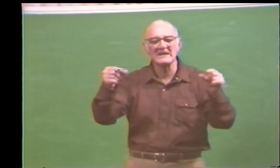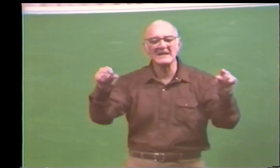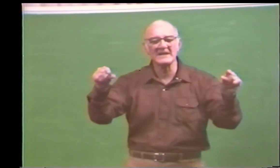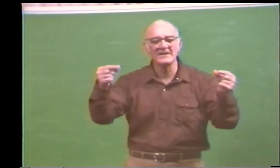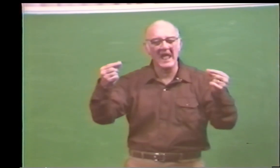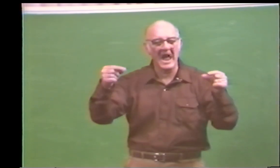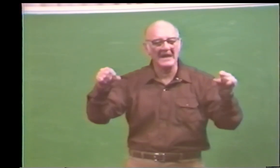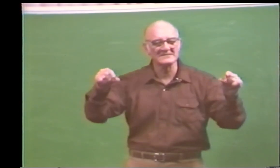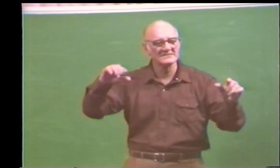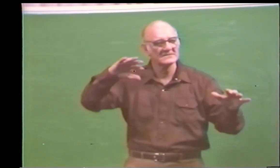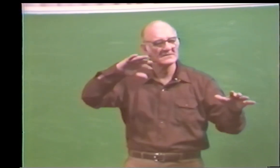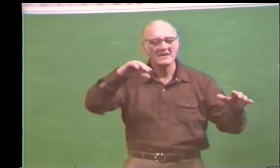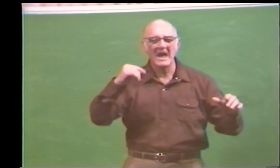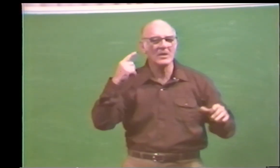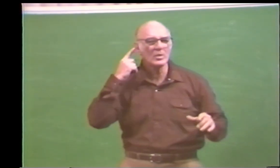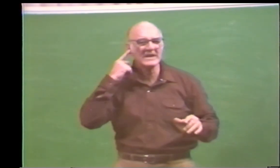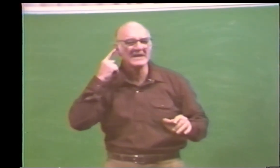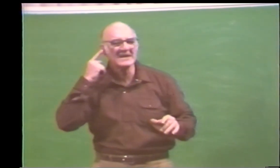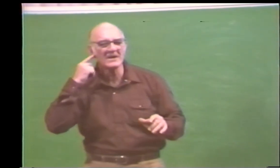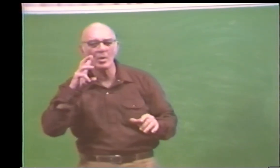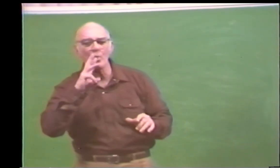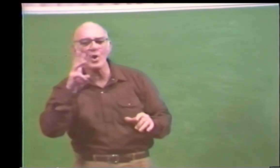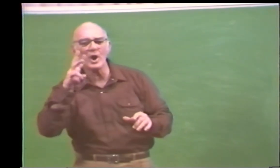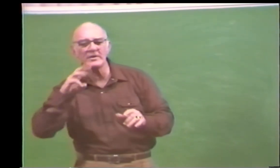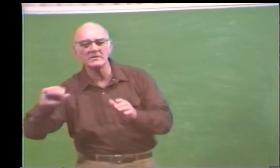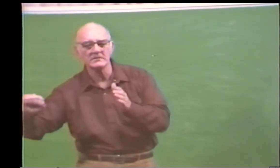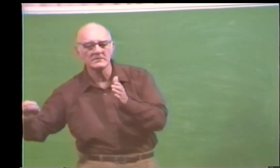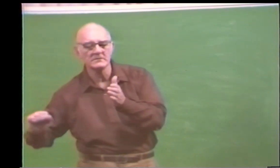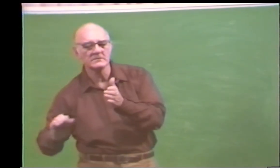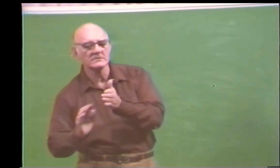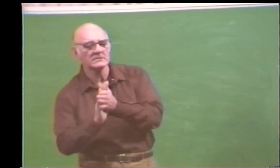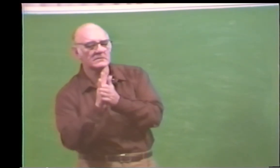Green lights. And we hear water